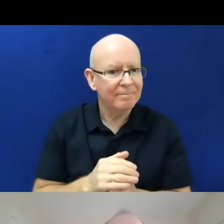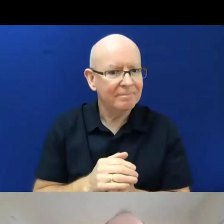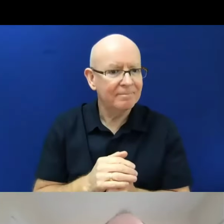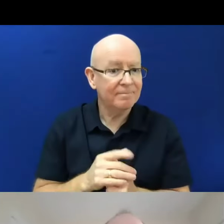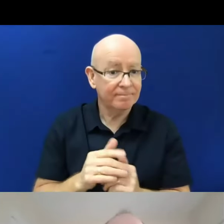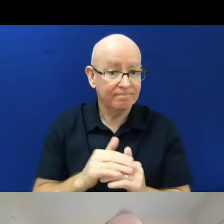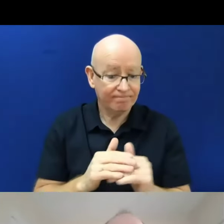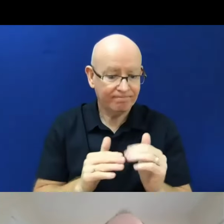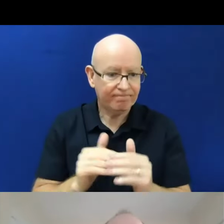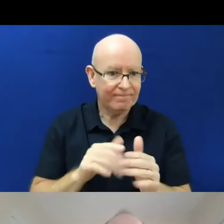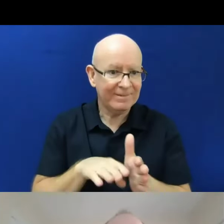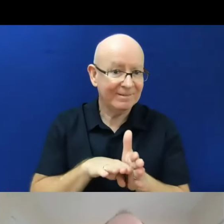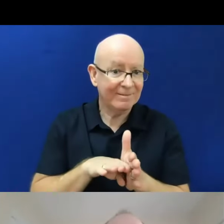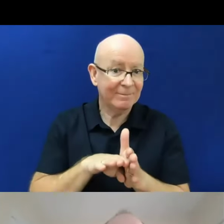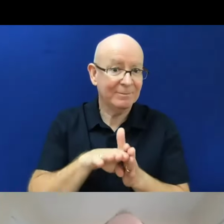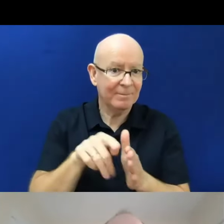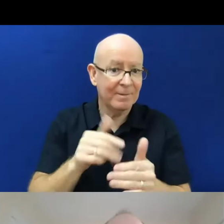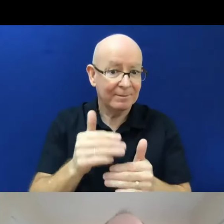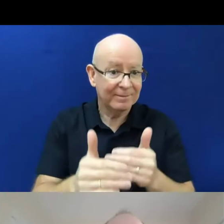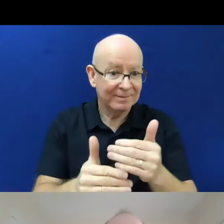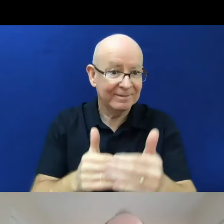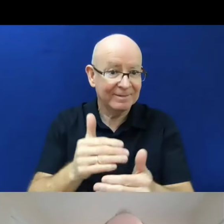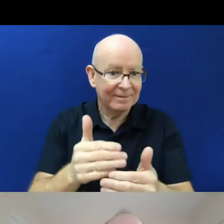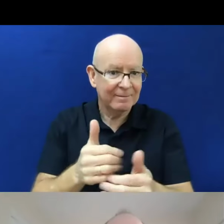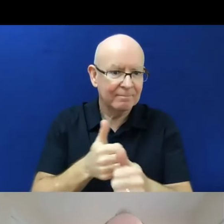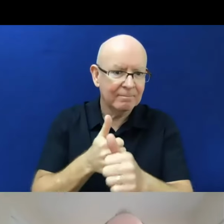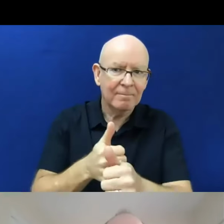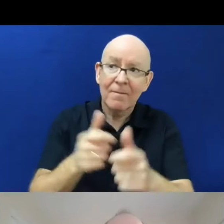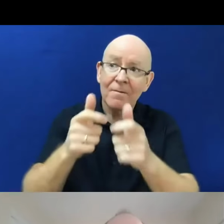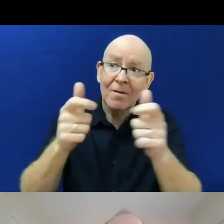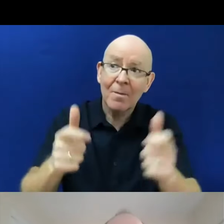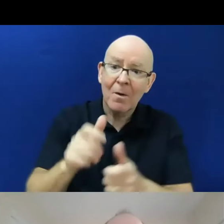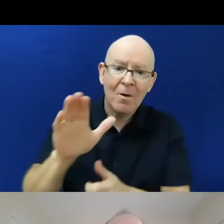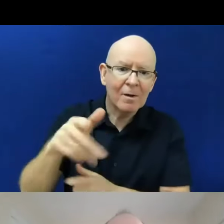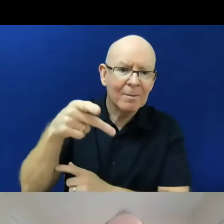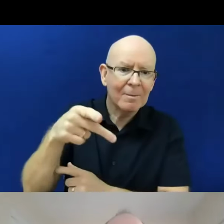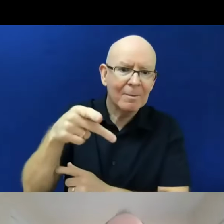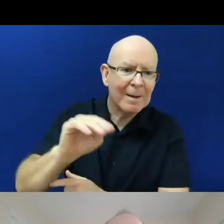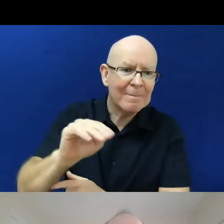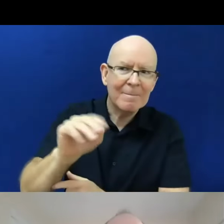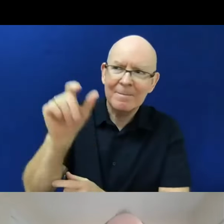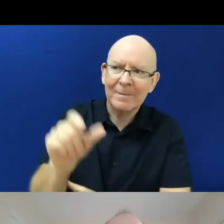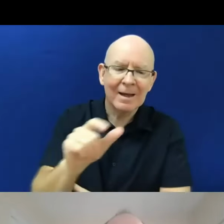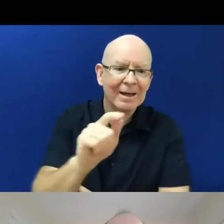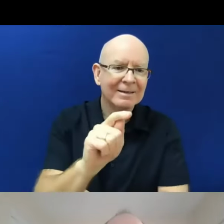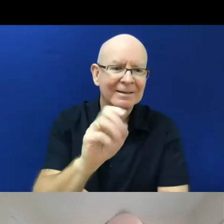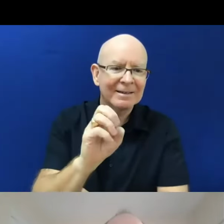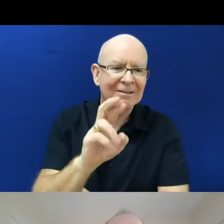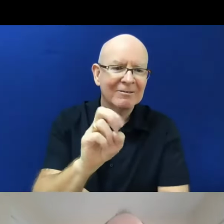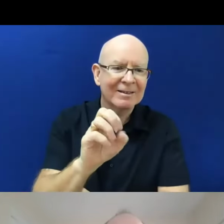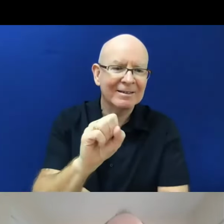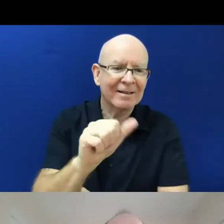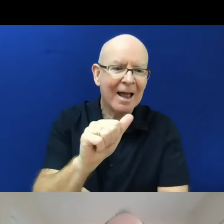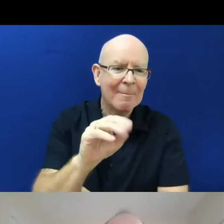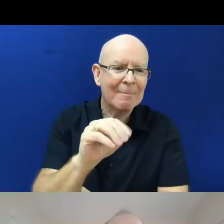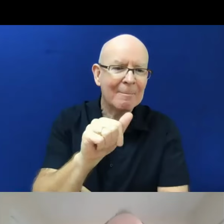was launched in June 19, and as you all know, there have been several political events which have led